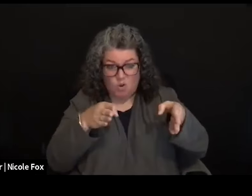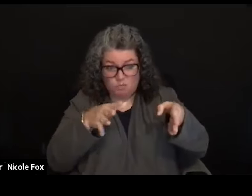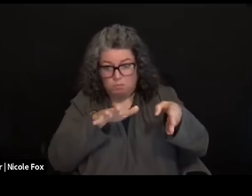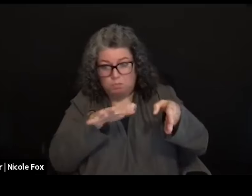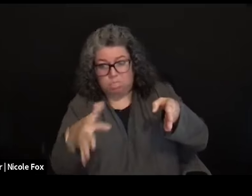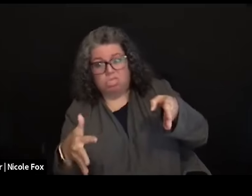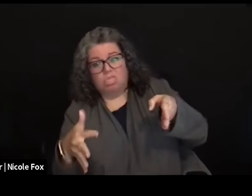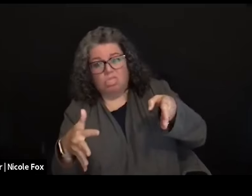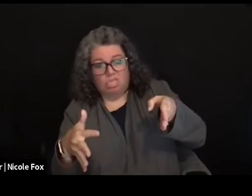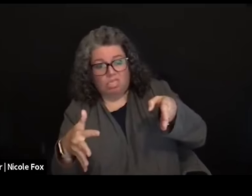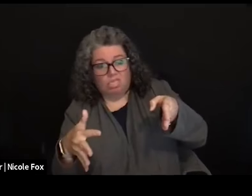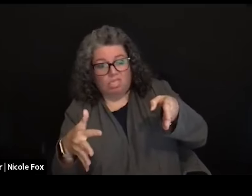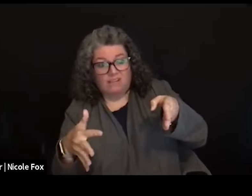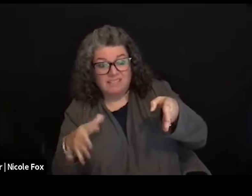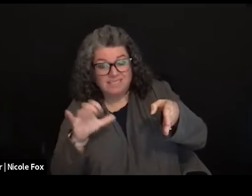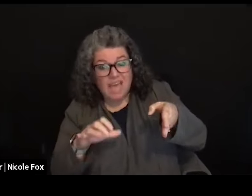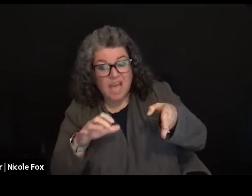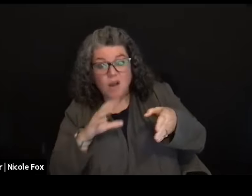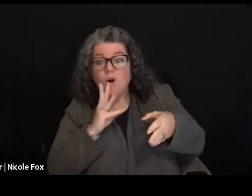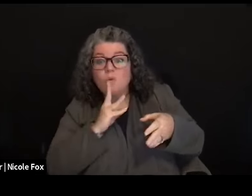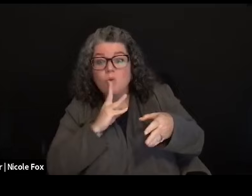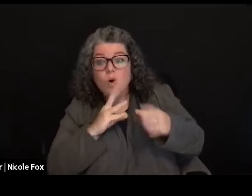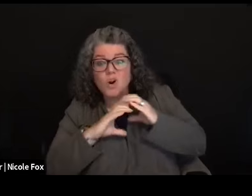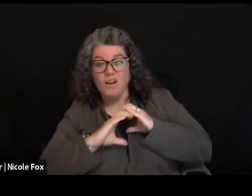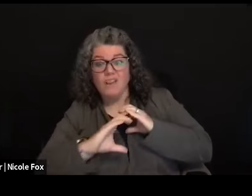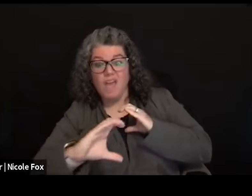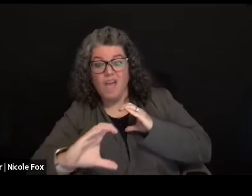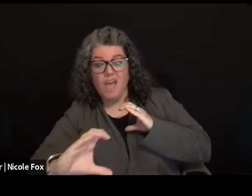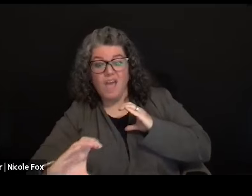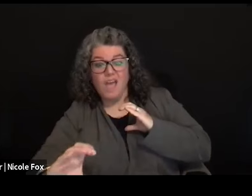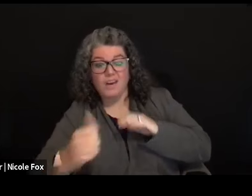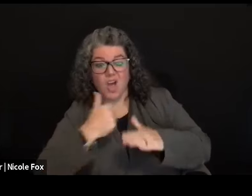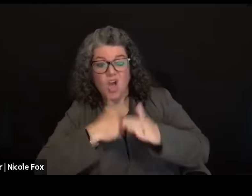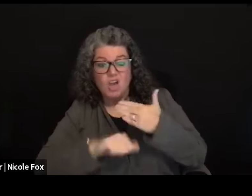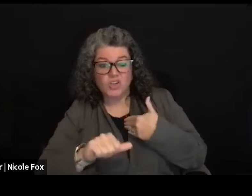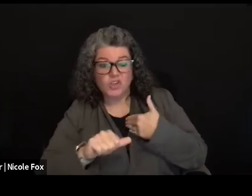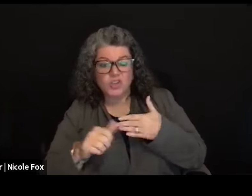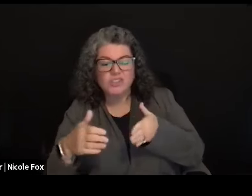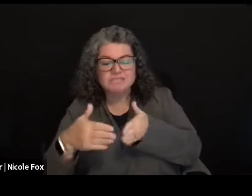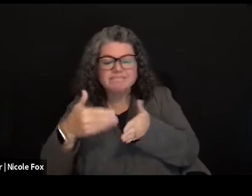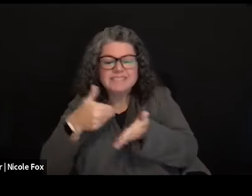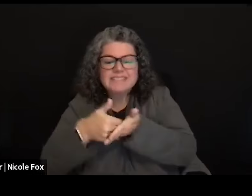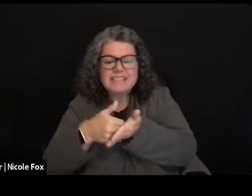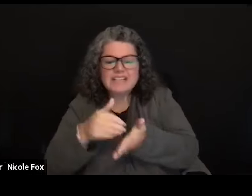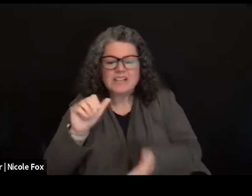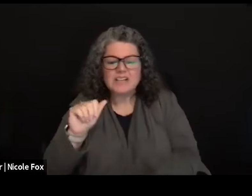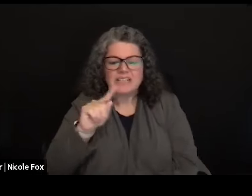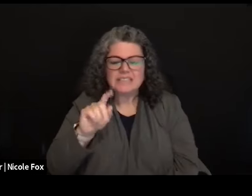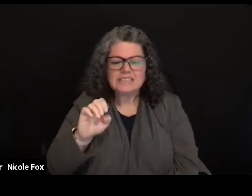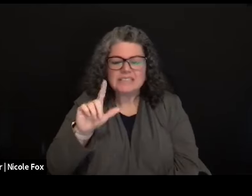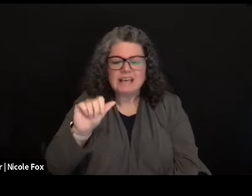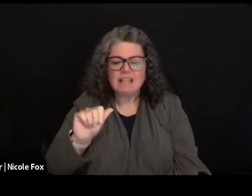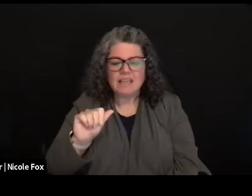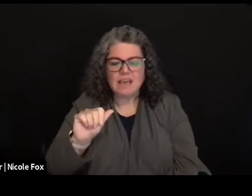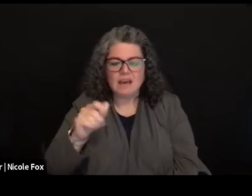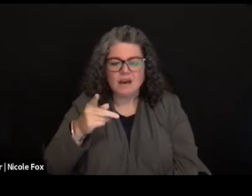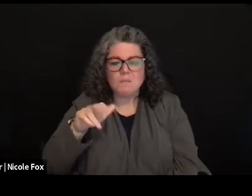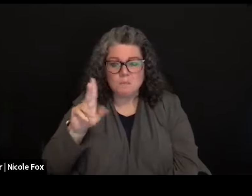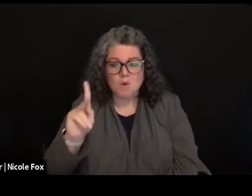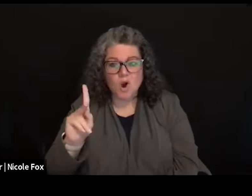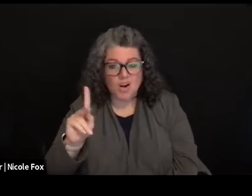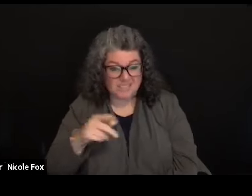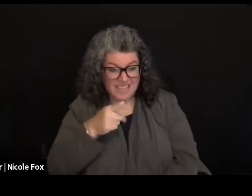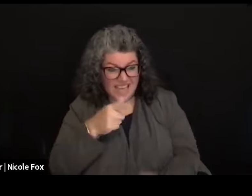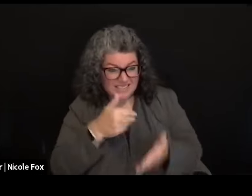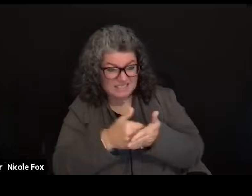river, which includes our water lines. I mentioned early on that we started our distribution work at Highway 70